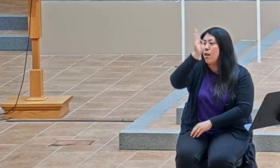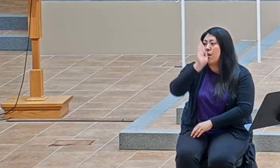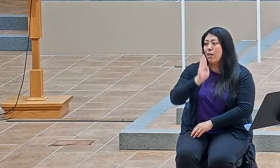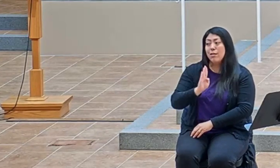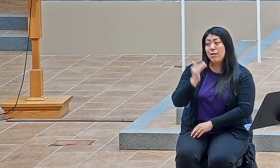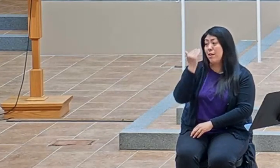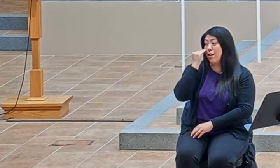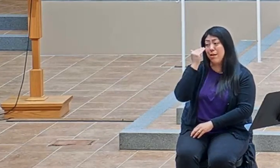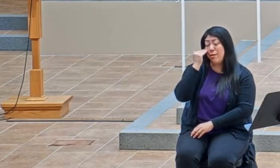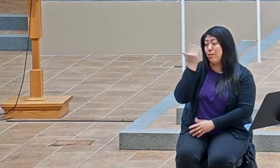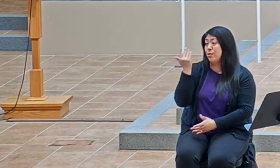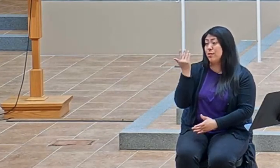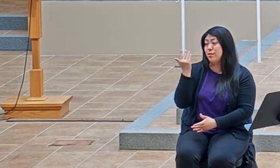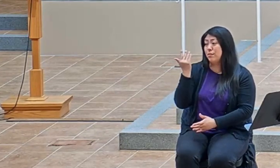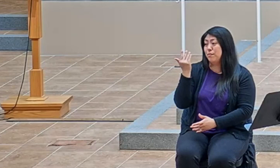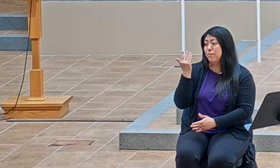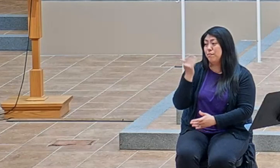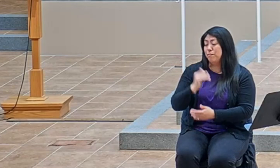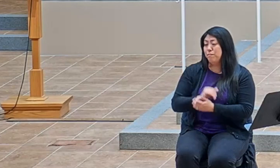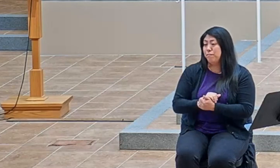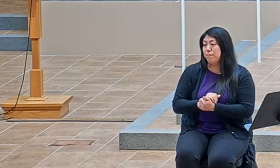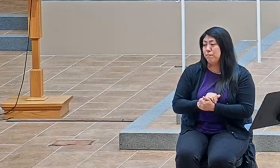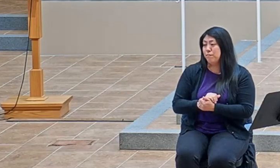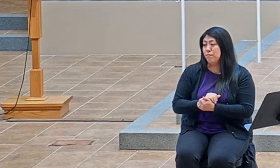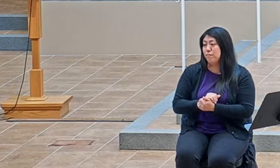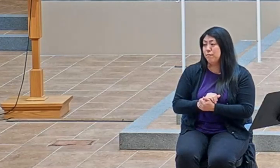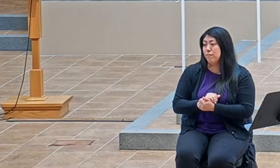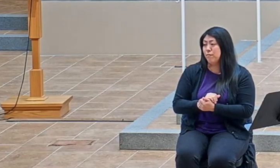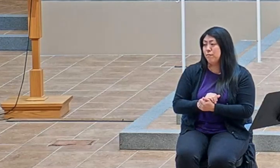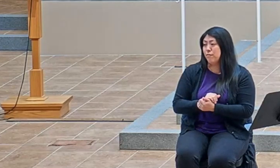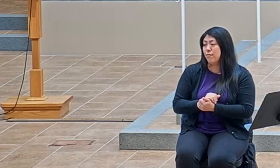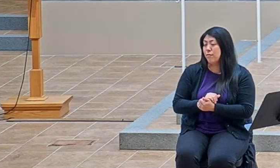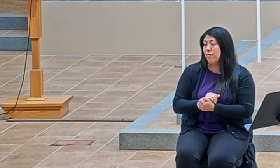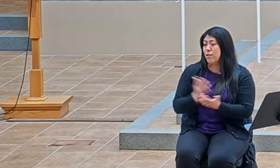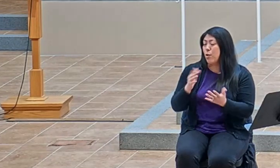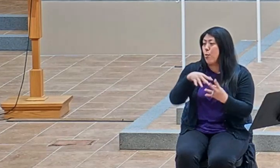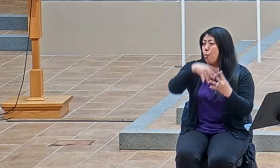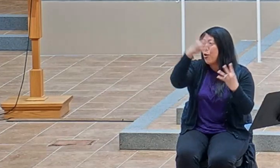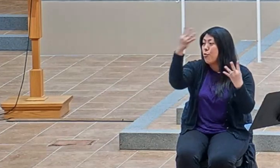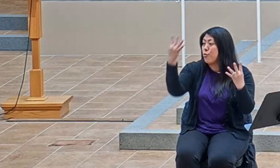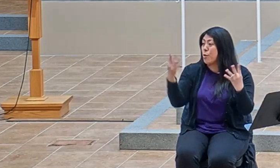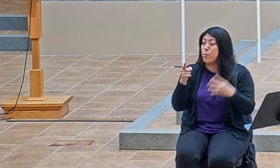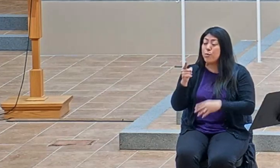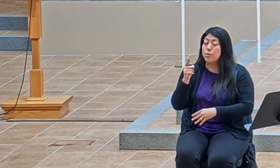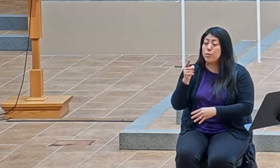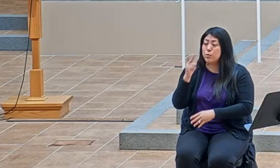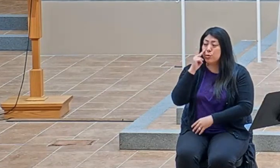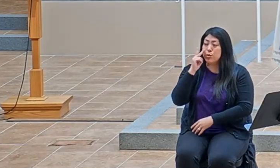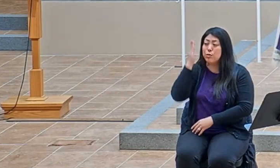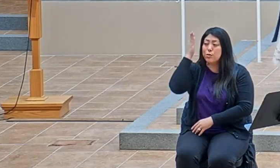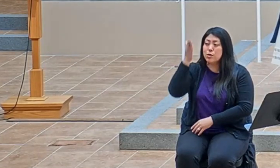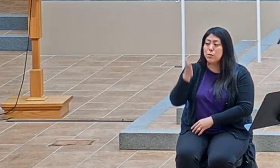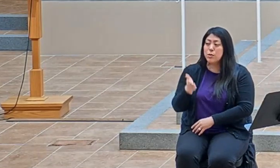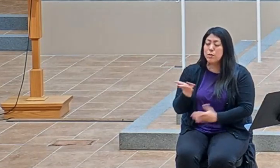God knows what rainbows will be unveiled to you.